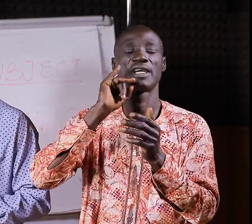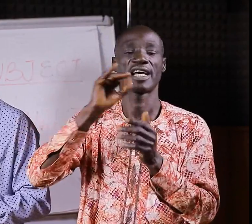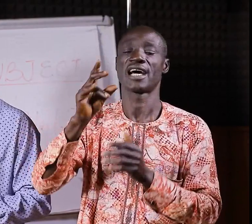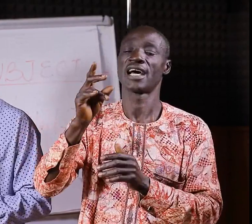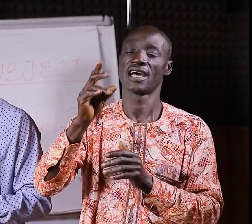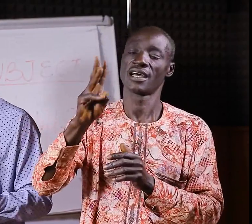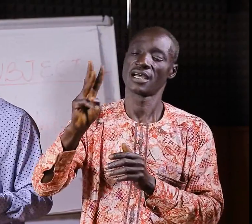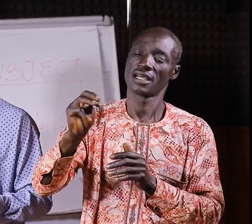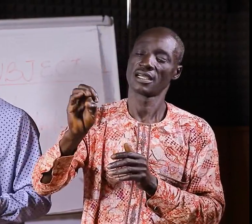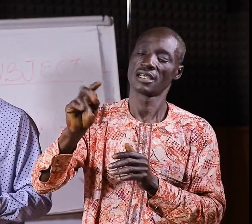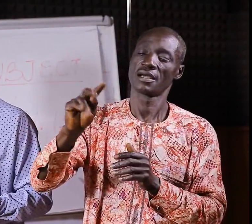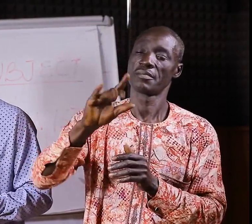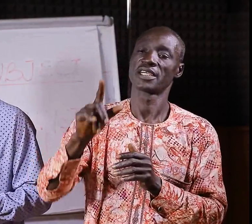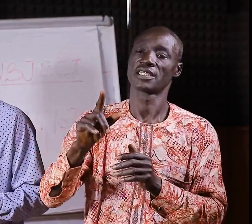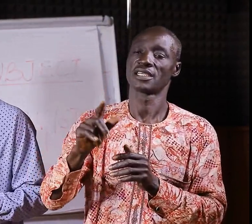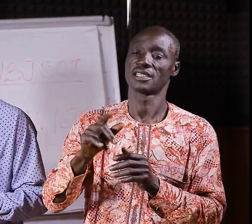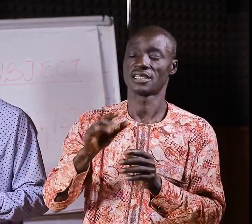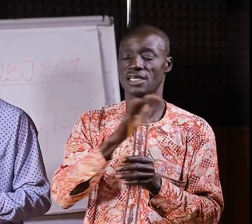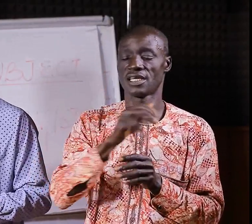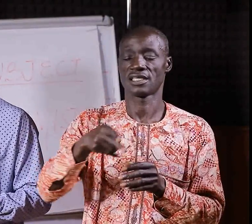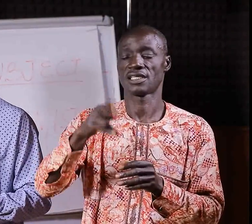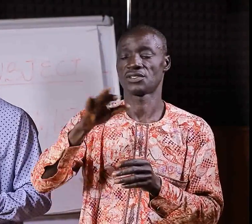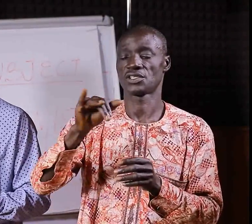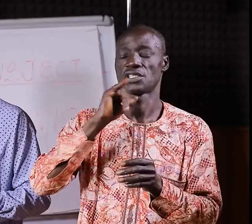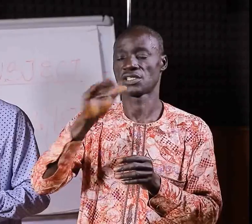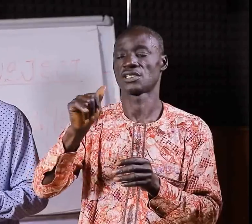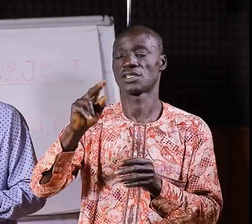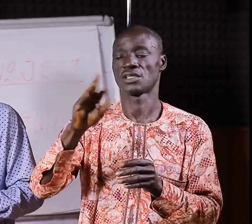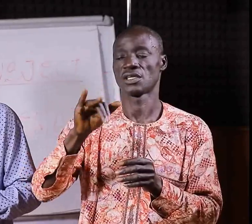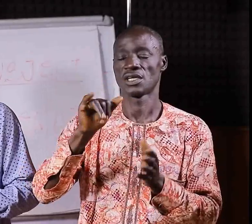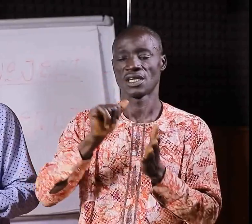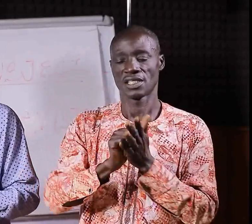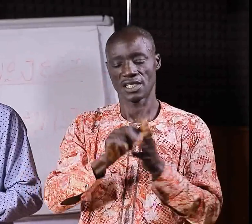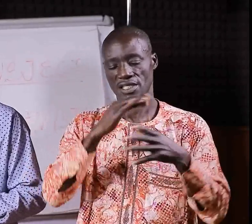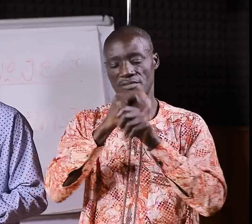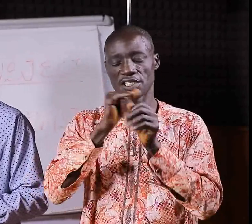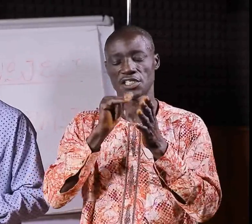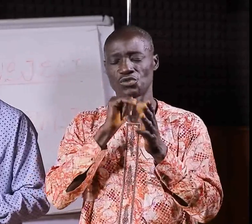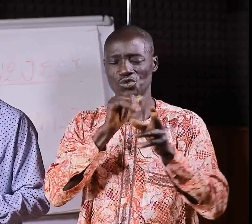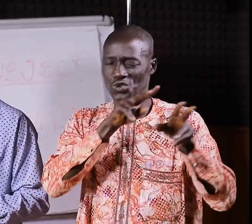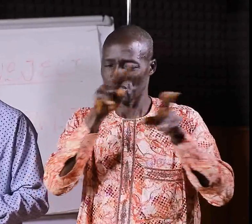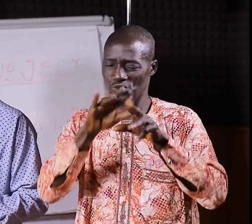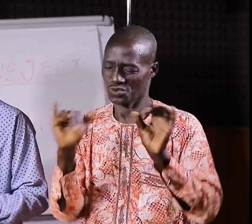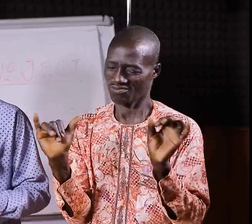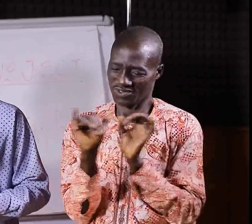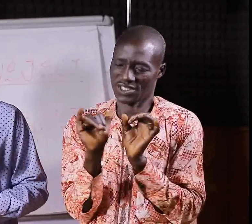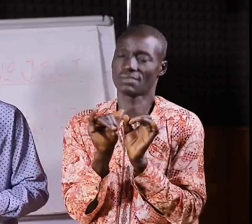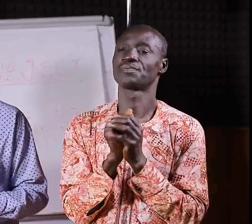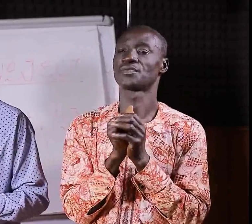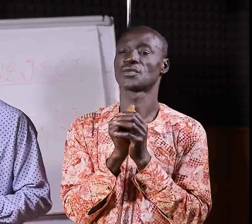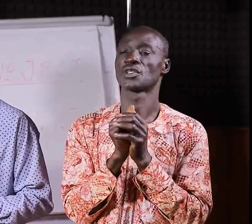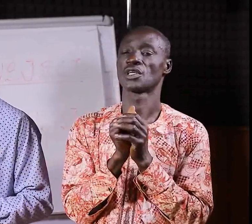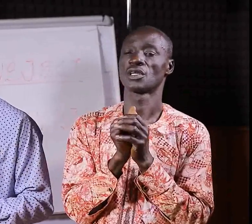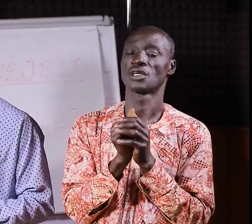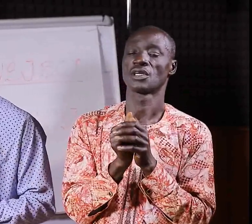metal. And then hydrogen is diatomic. That makes it not look exactly like the elements in group 1. So where should